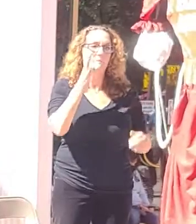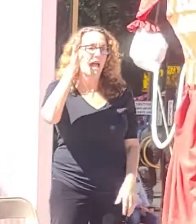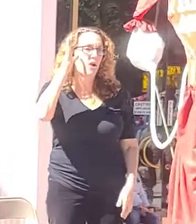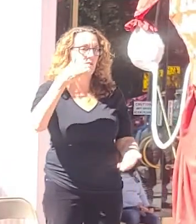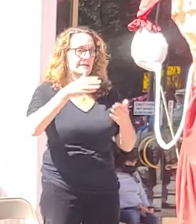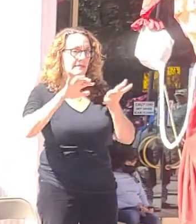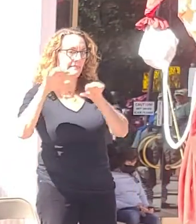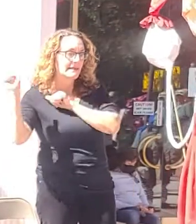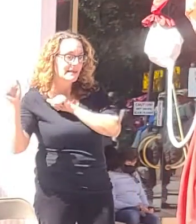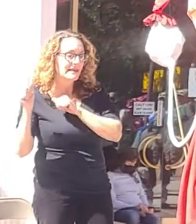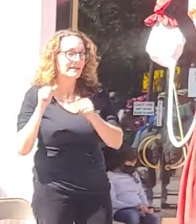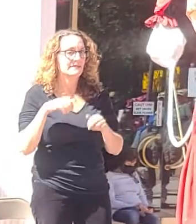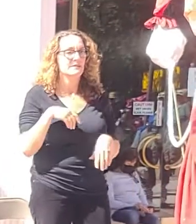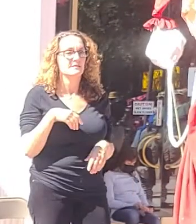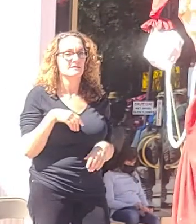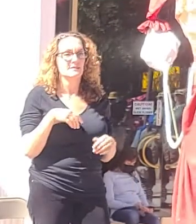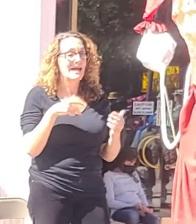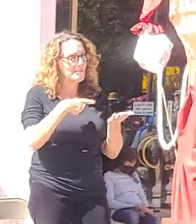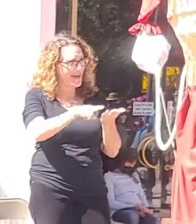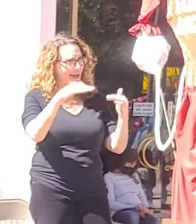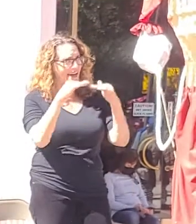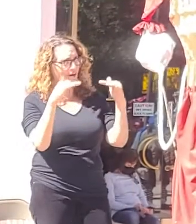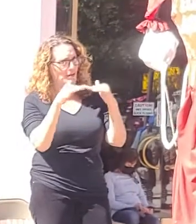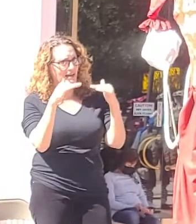leave, and pay equity.